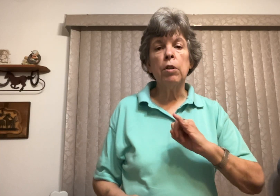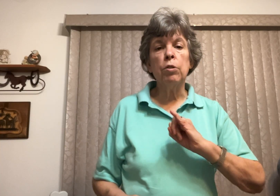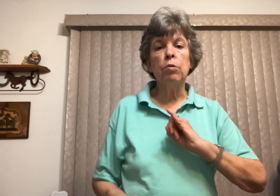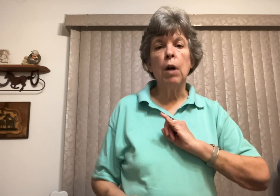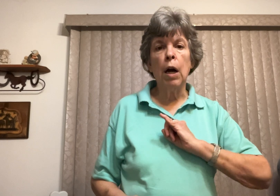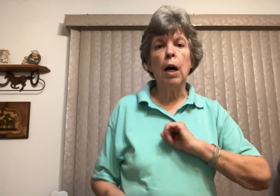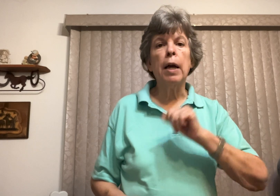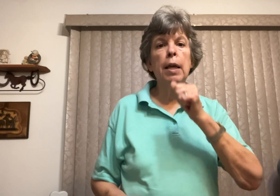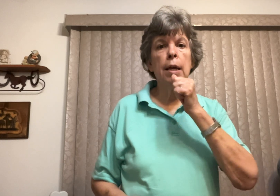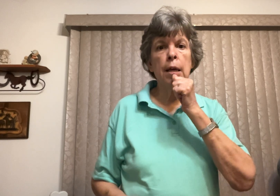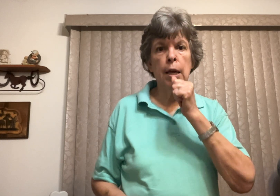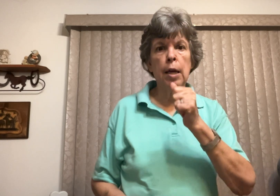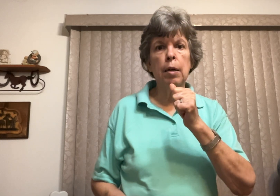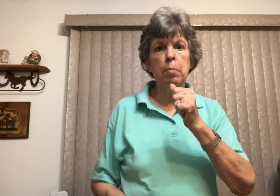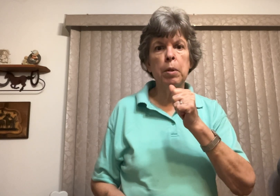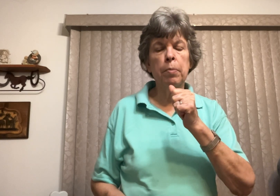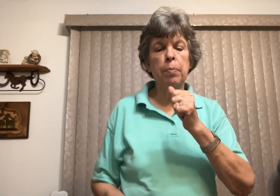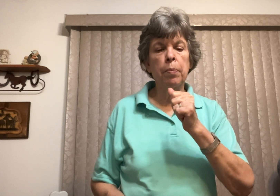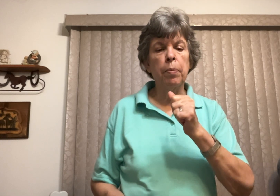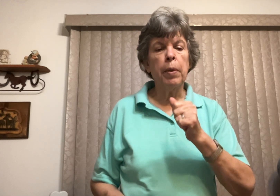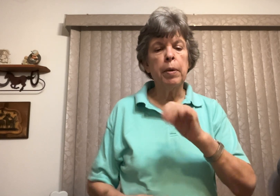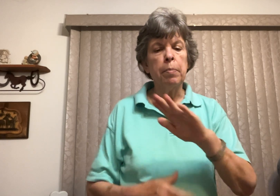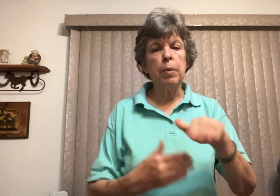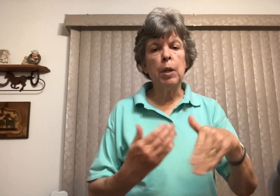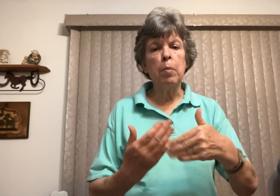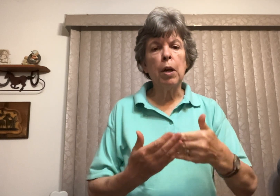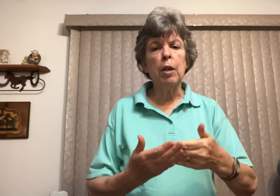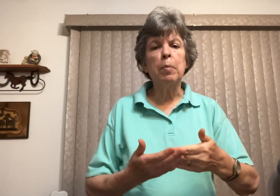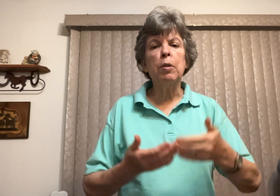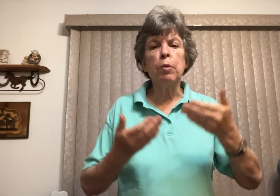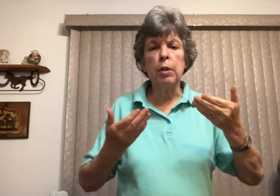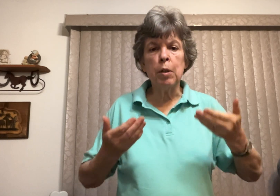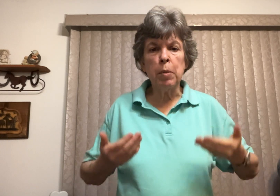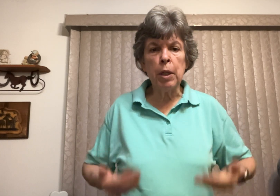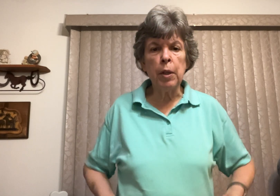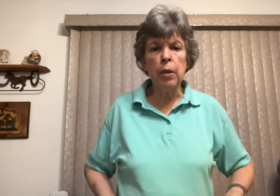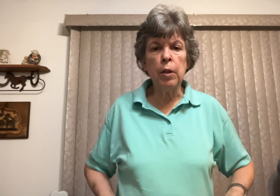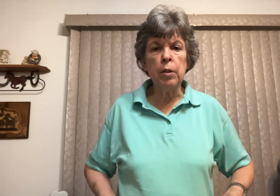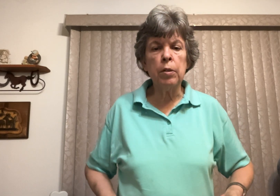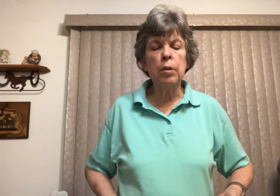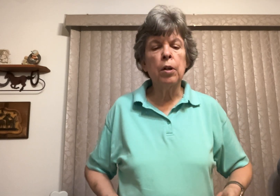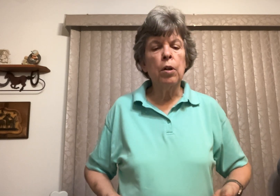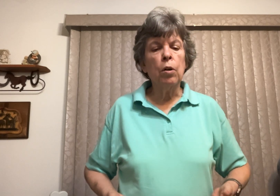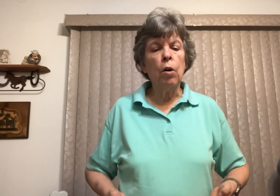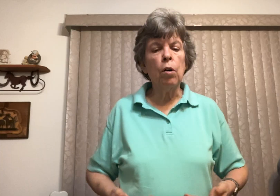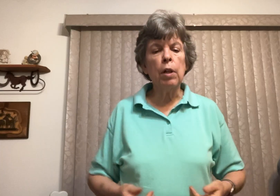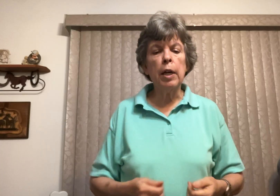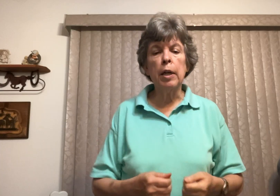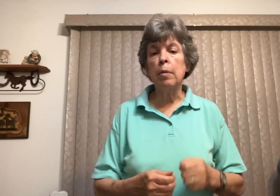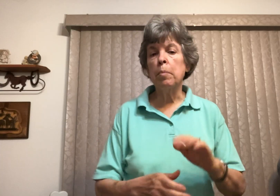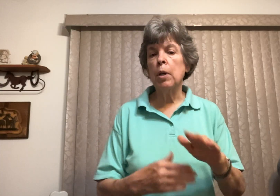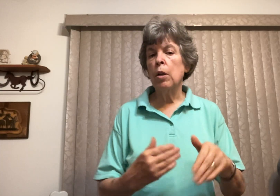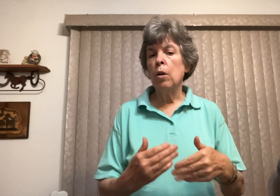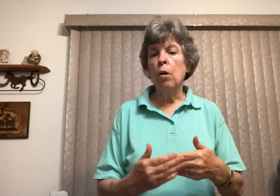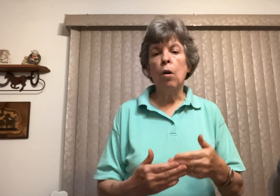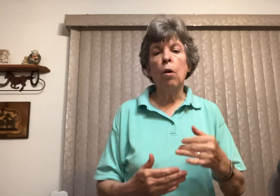do I am, but I'm going to be doing something like this. All I am,